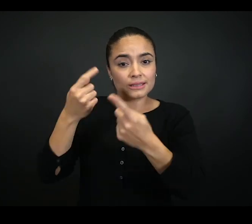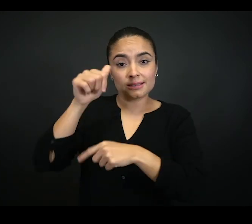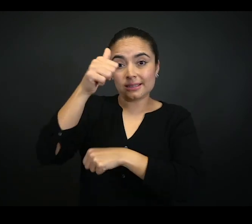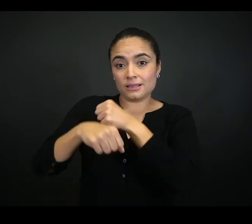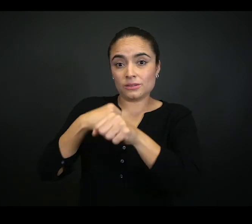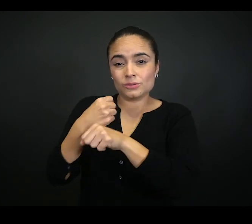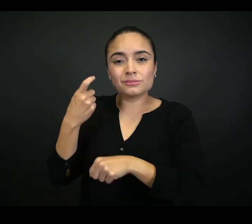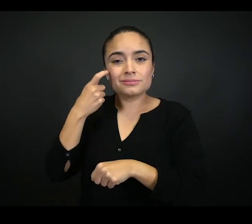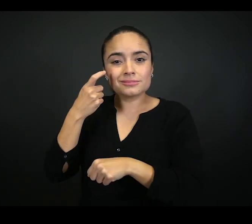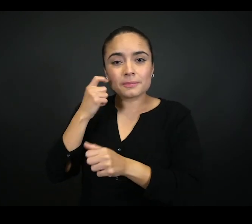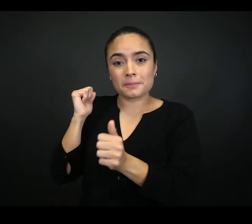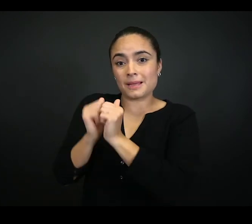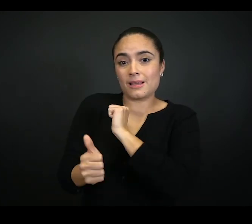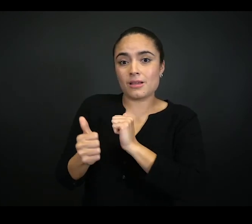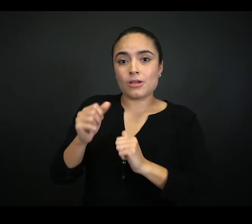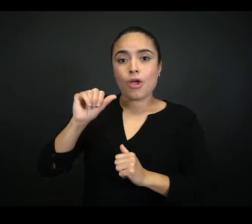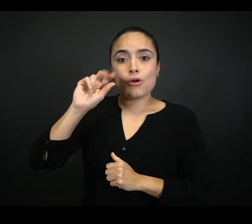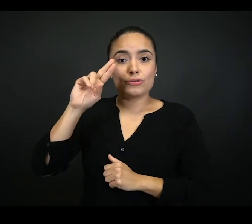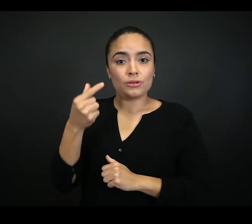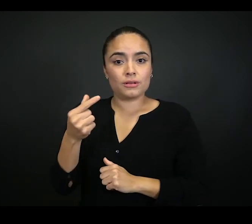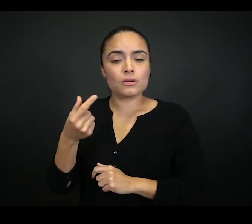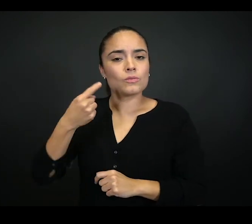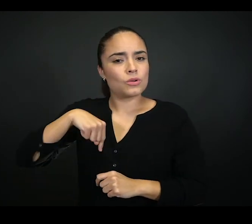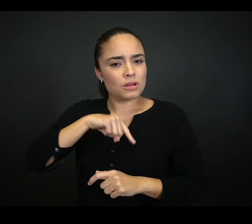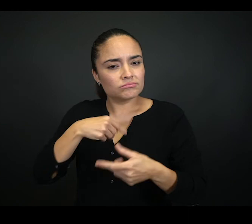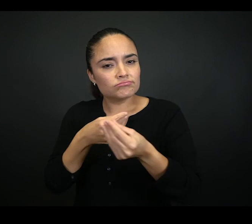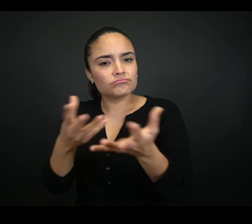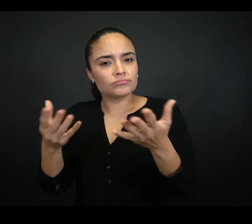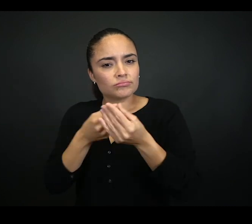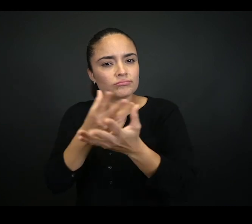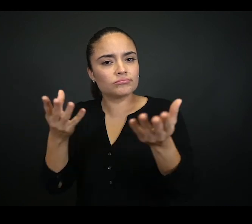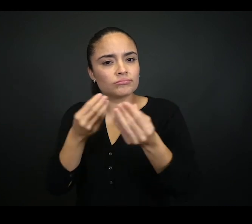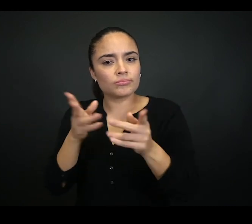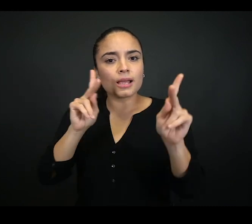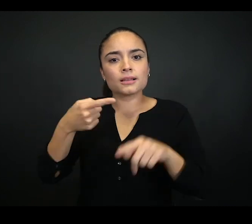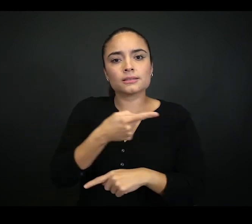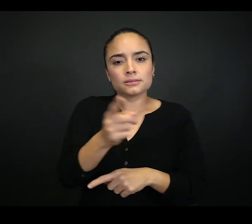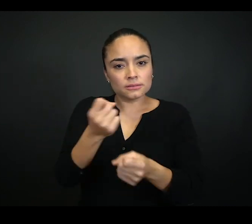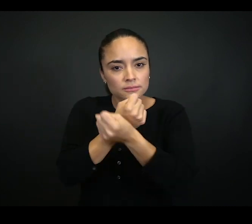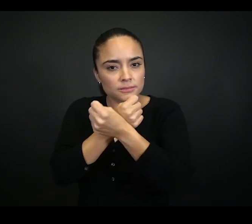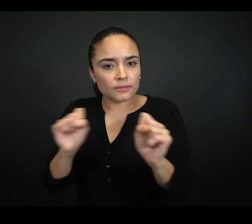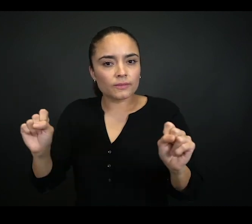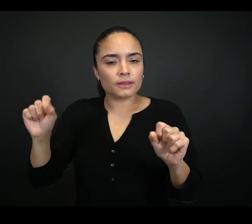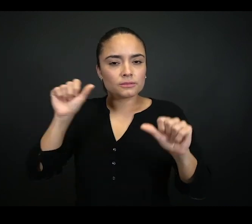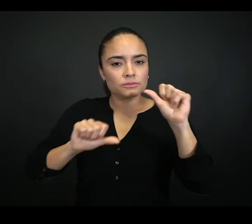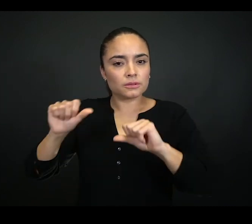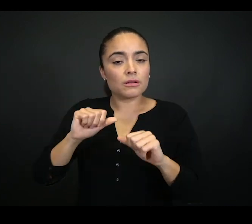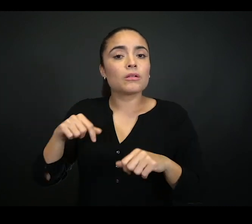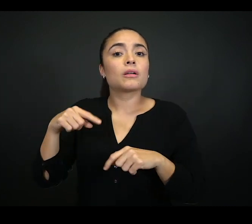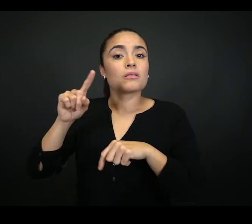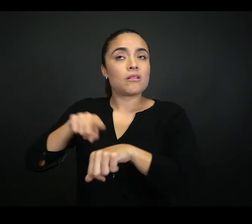for 10 years, just our 10th anniversary in August. Really important strategy, very